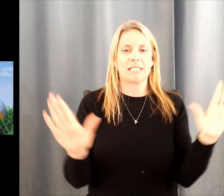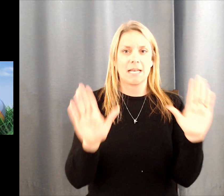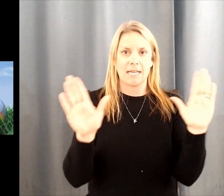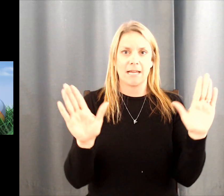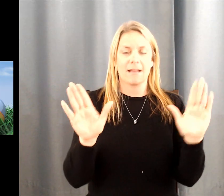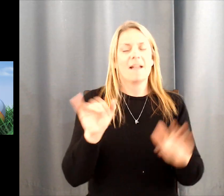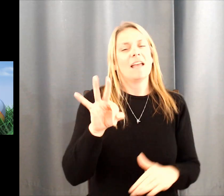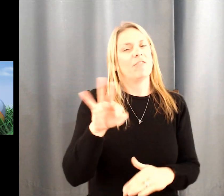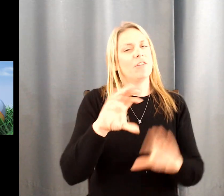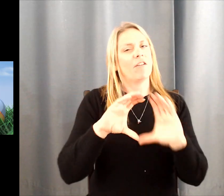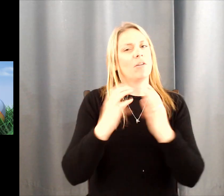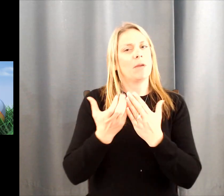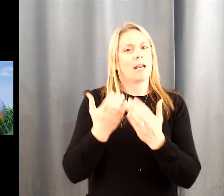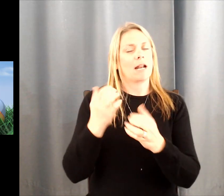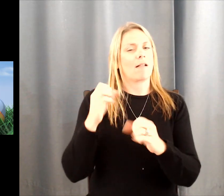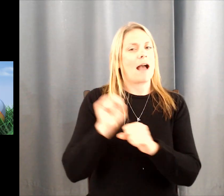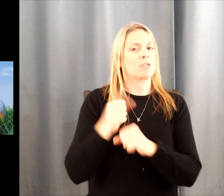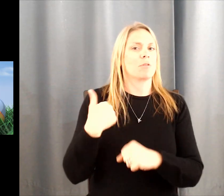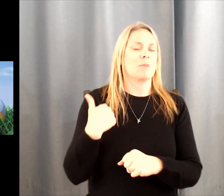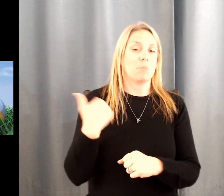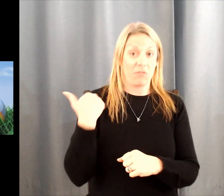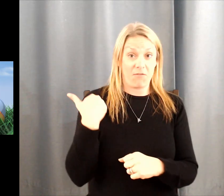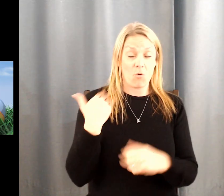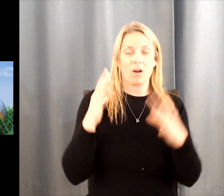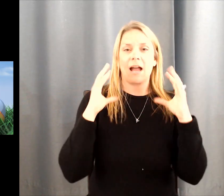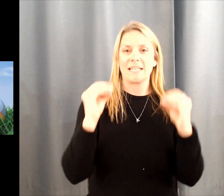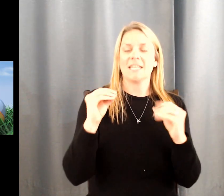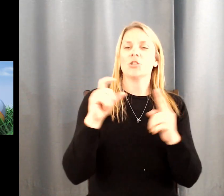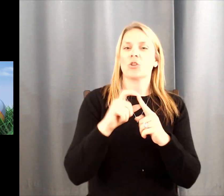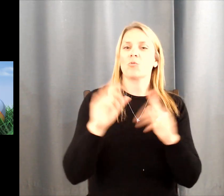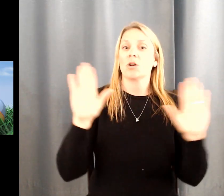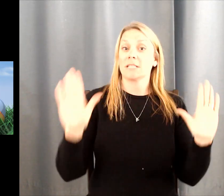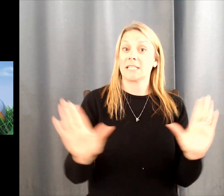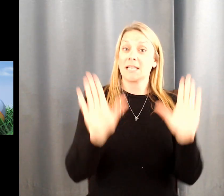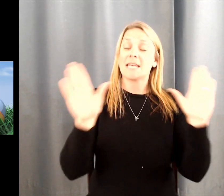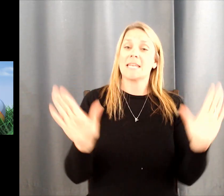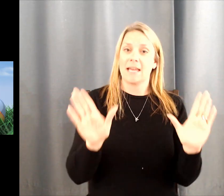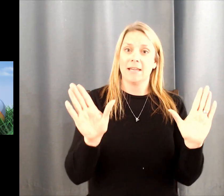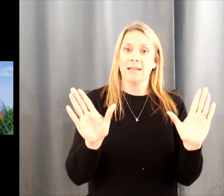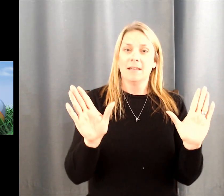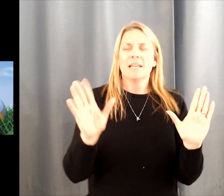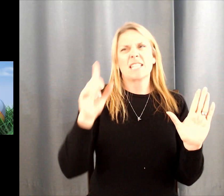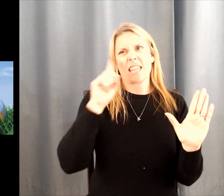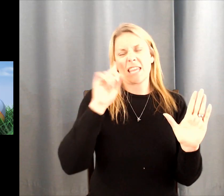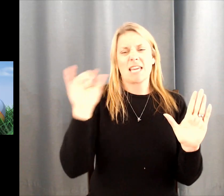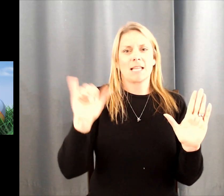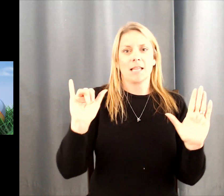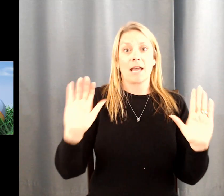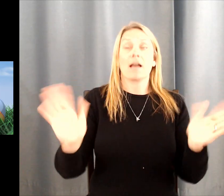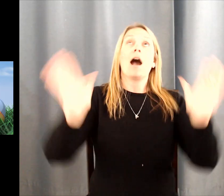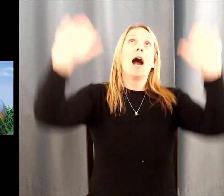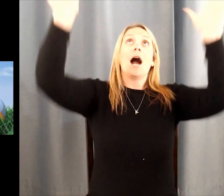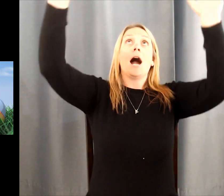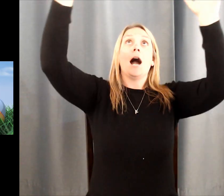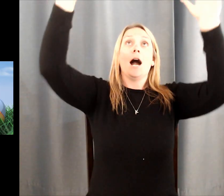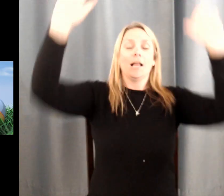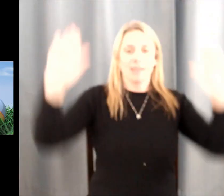Sunday. If you've ever been in a class with me before, I teach the word Sunday to think like,